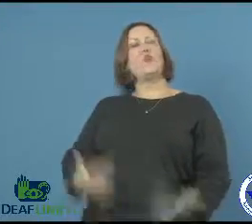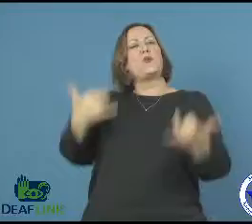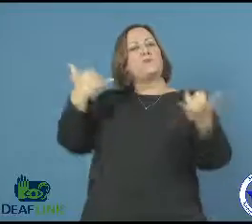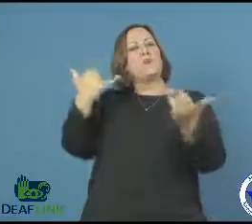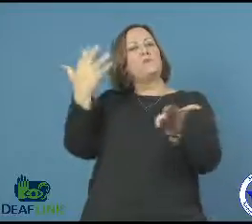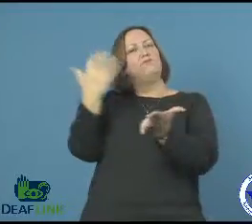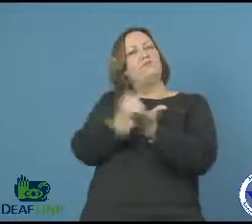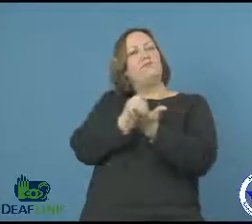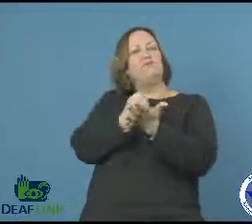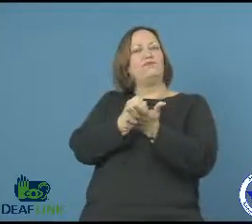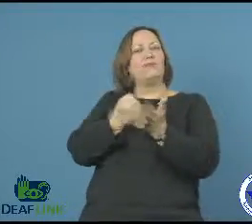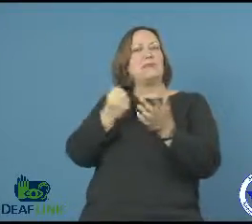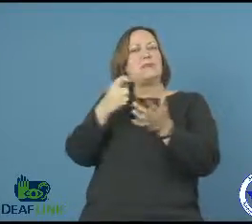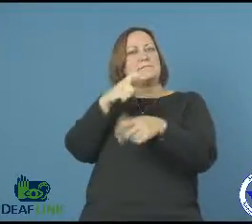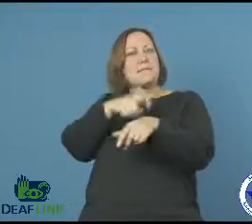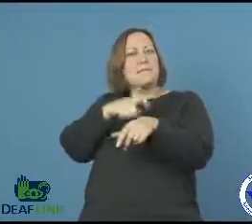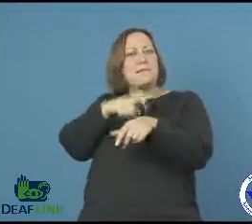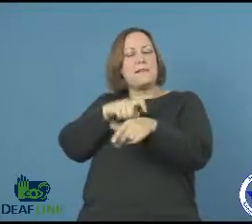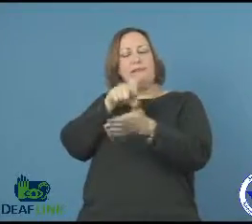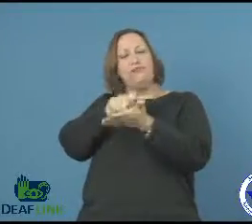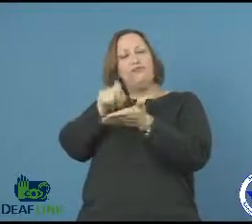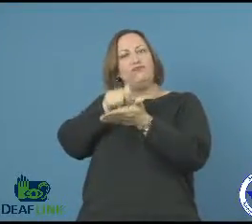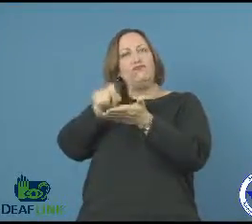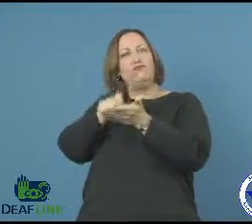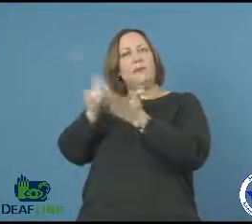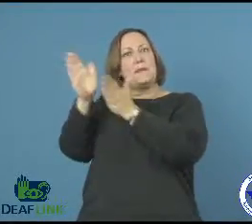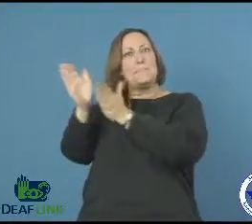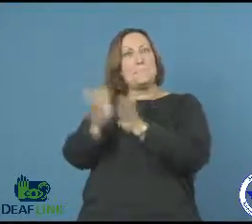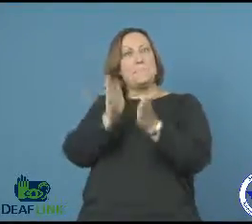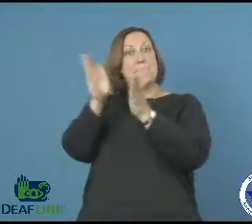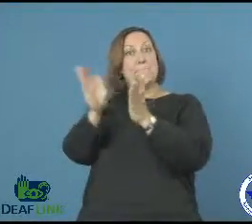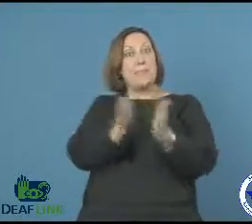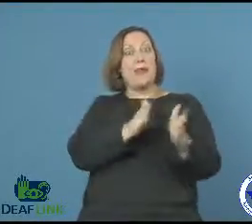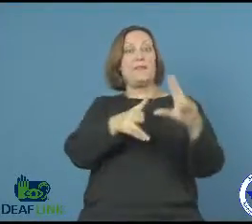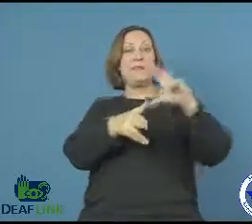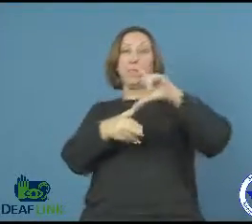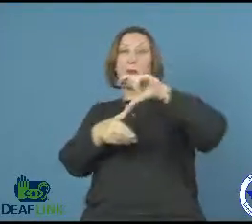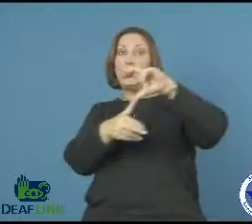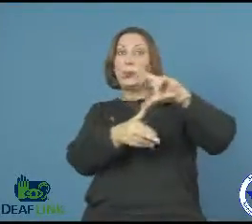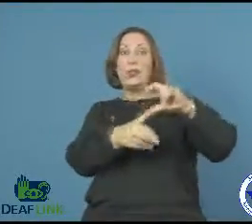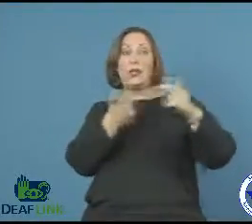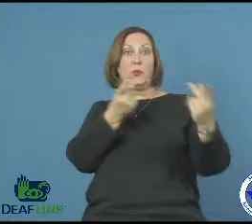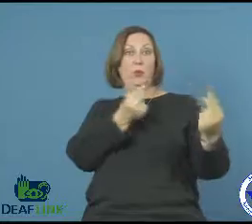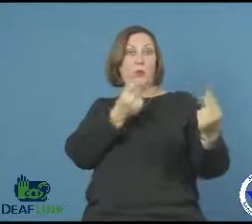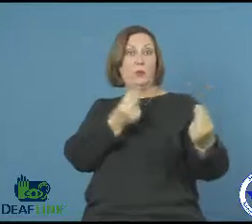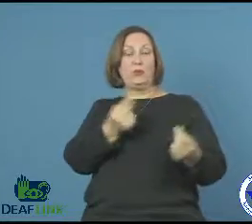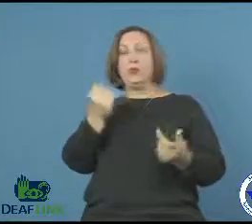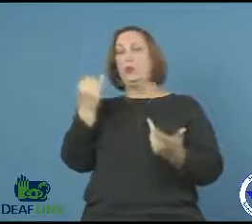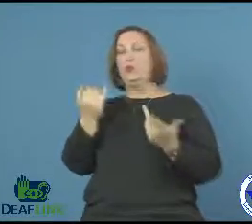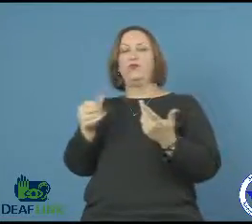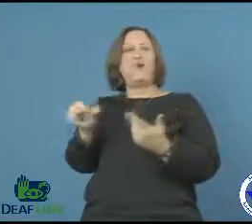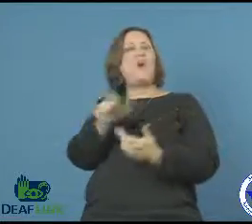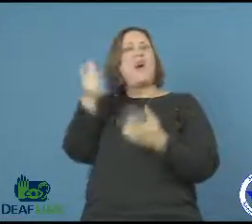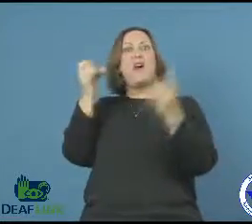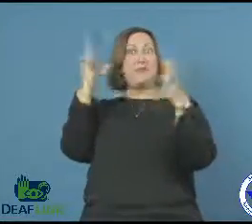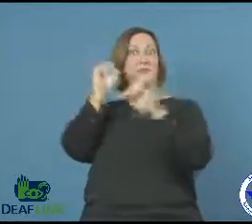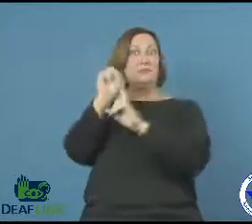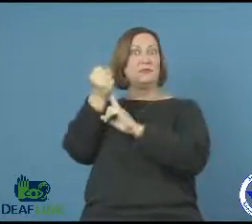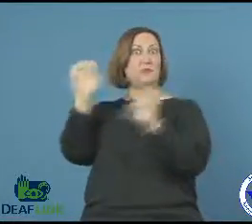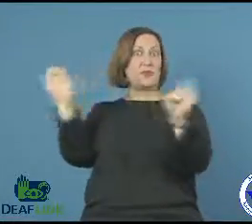Use this opportunity to make a basic plan that includes not only hurricanes, but all hazards that